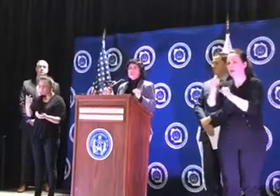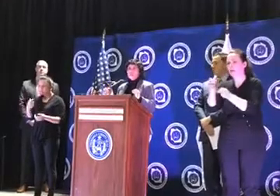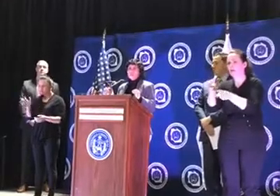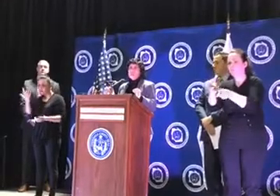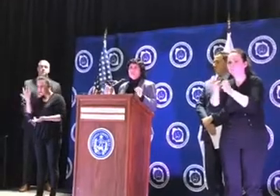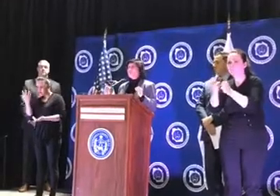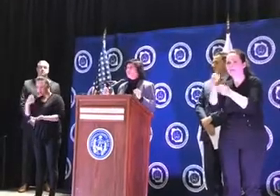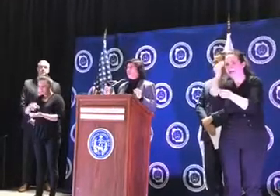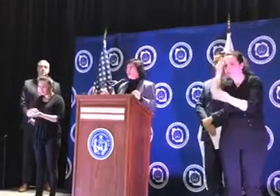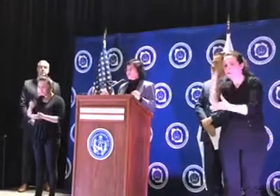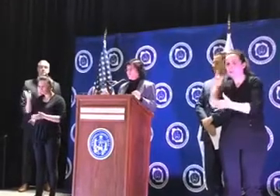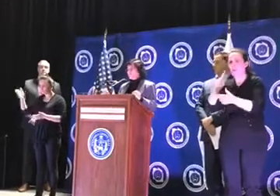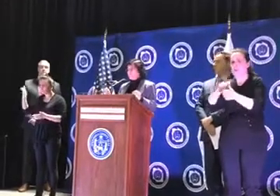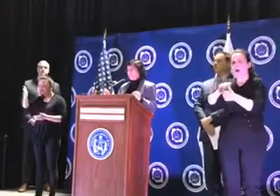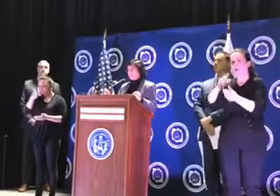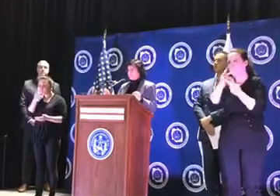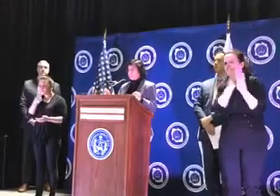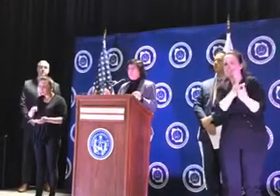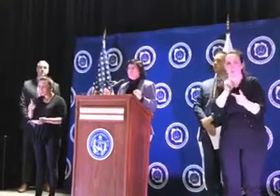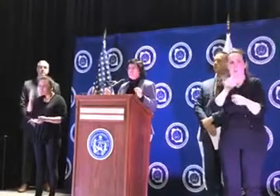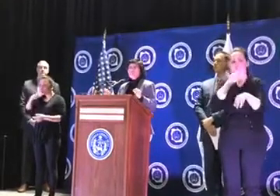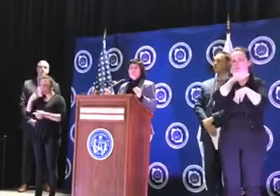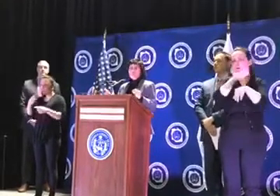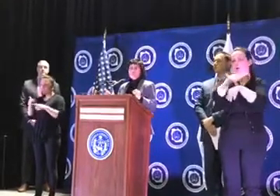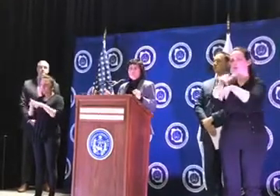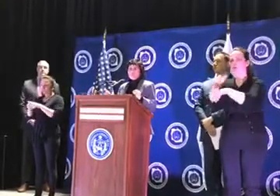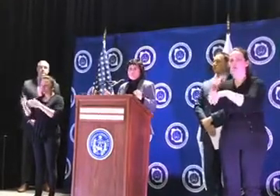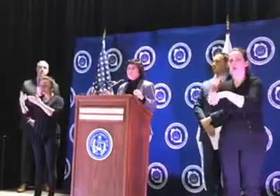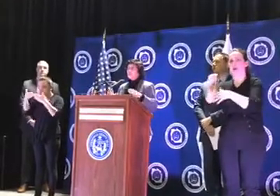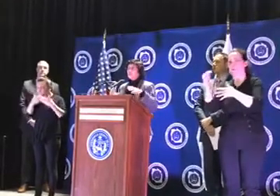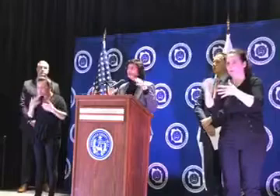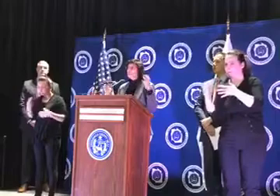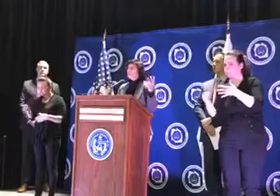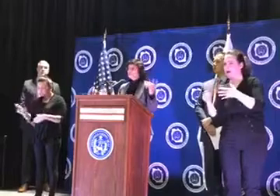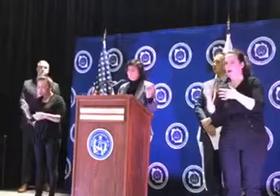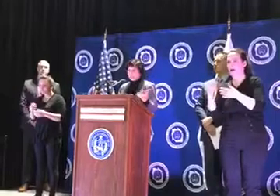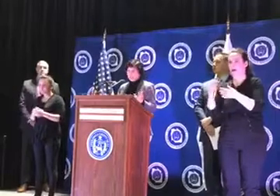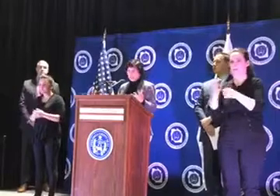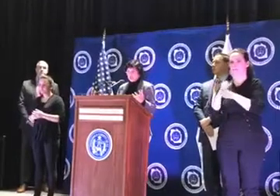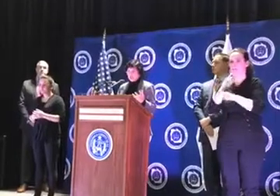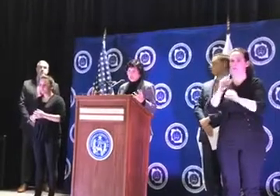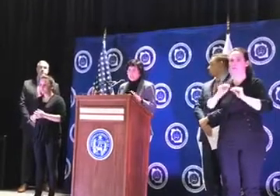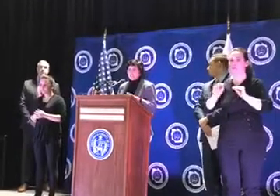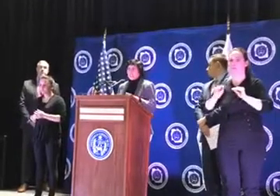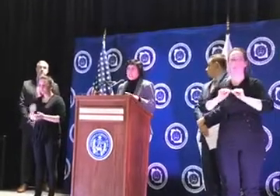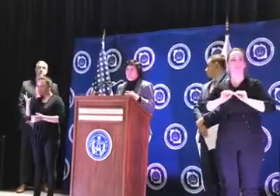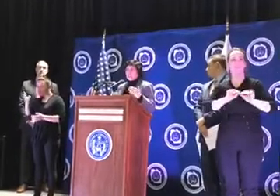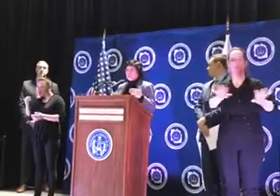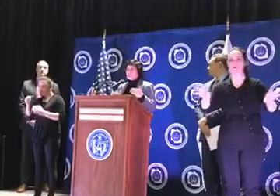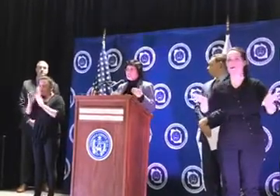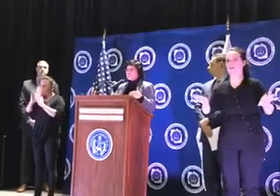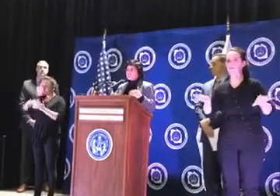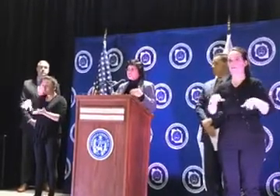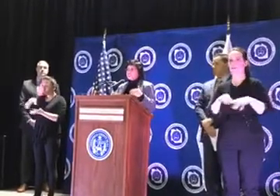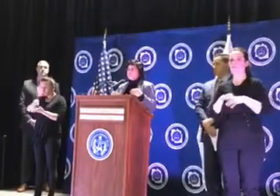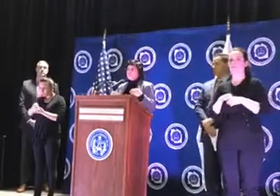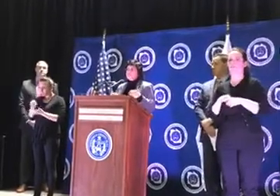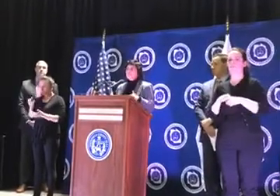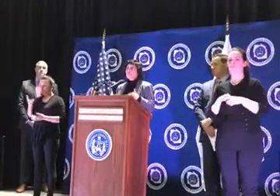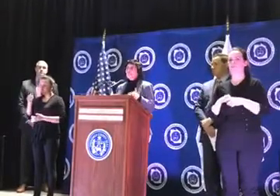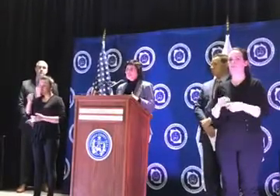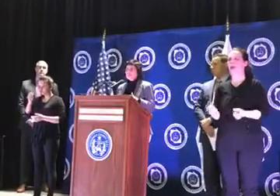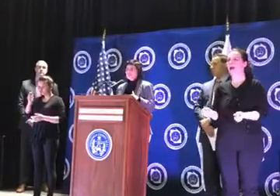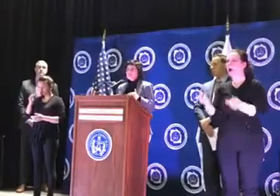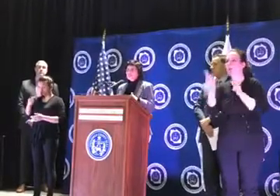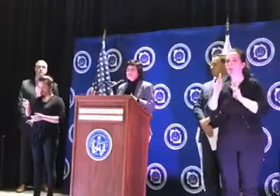are the people who they contacted at that time? It is so important. How many people are living in the households? Everything is